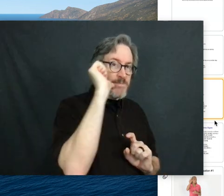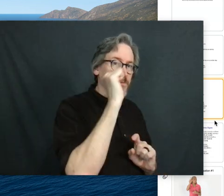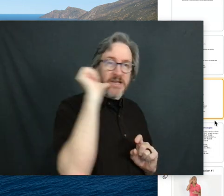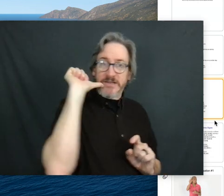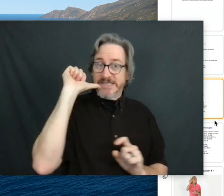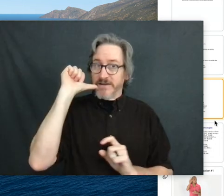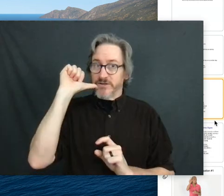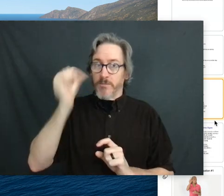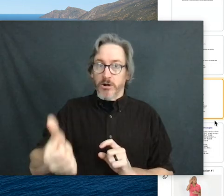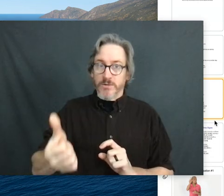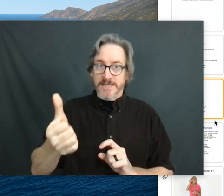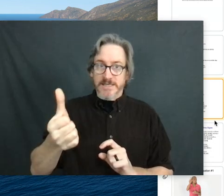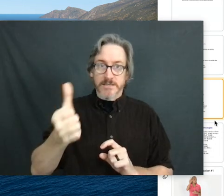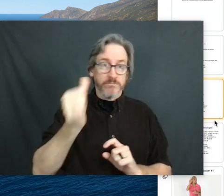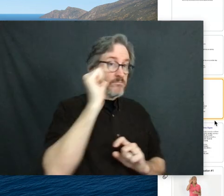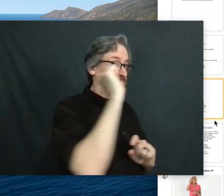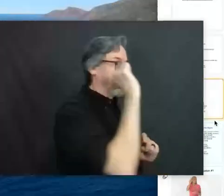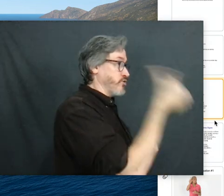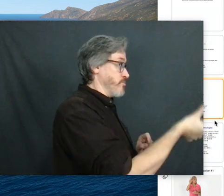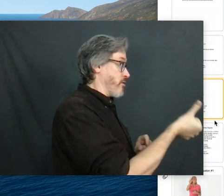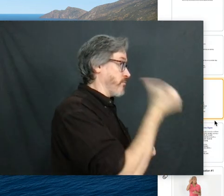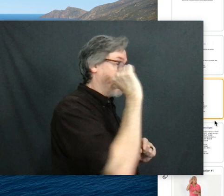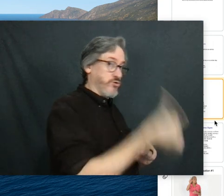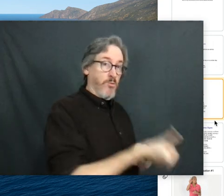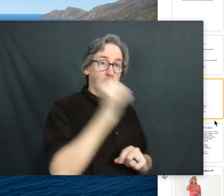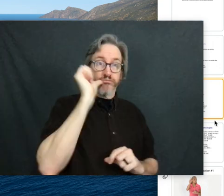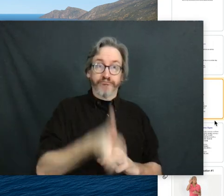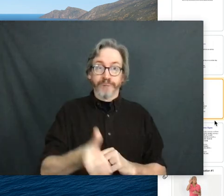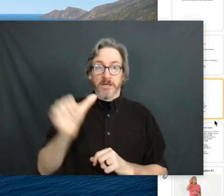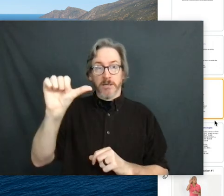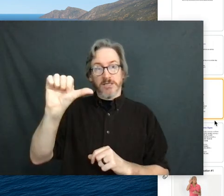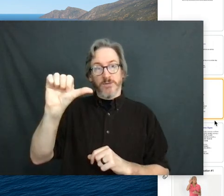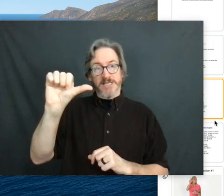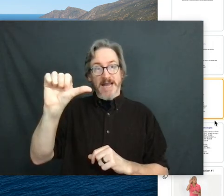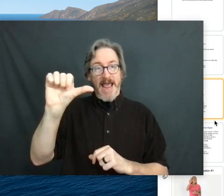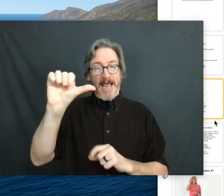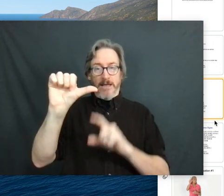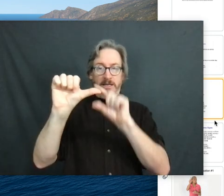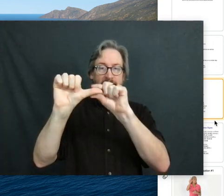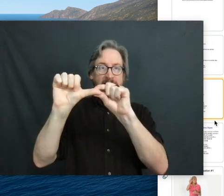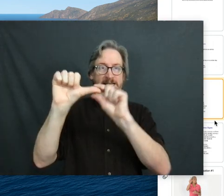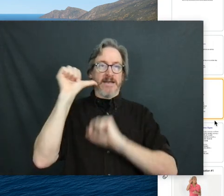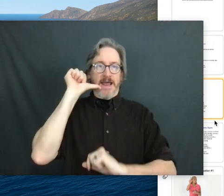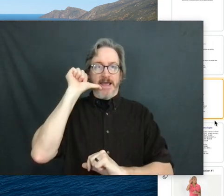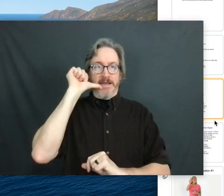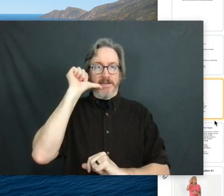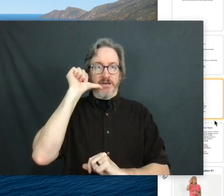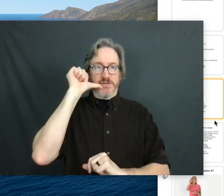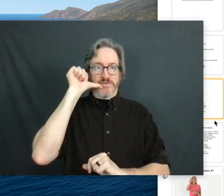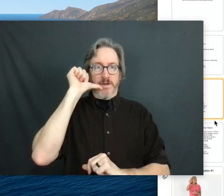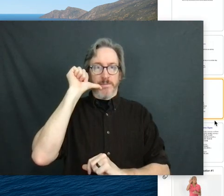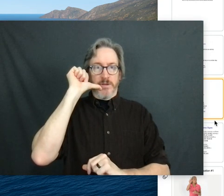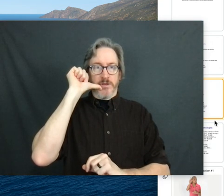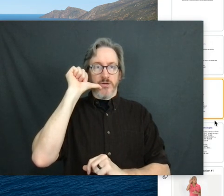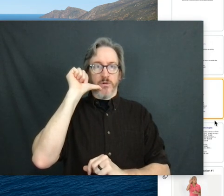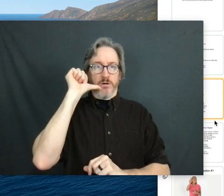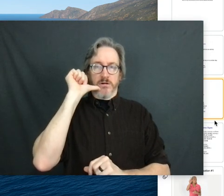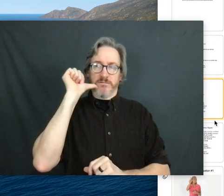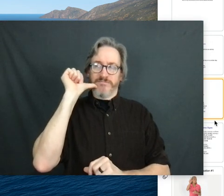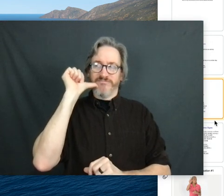it comes from, like, the sign for tomorrow is this: tomorrow, tomorrow. So it's an A, like an extended A that goes